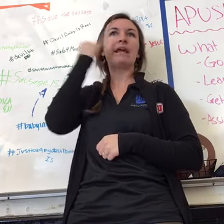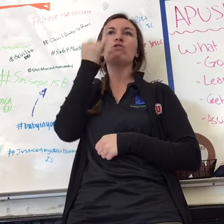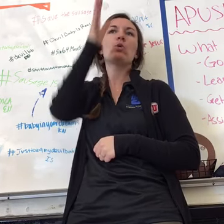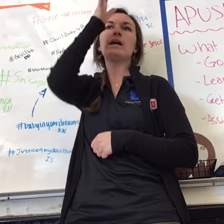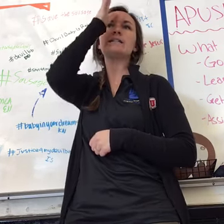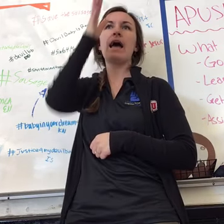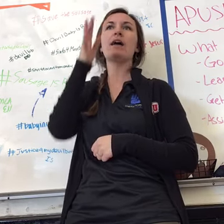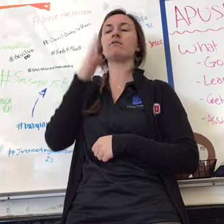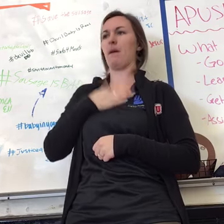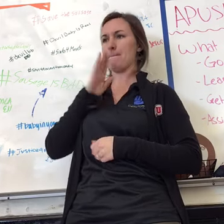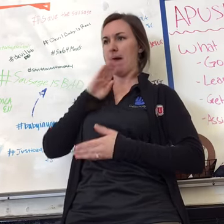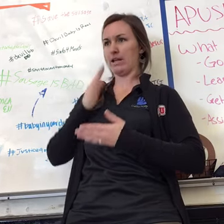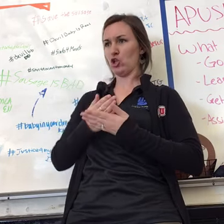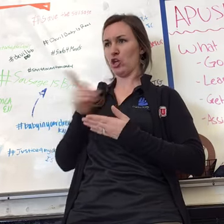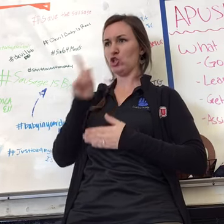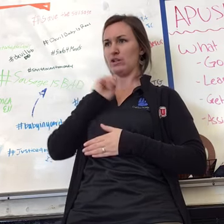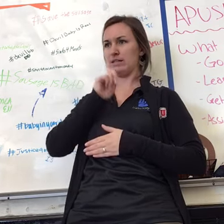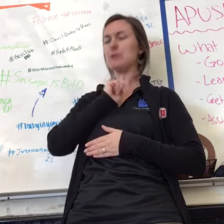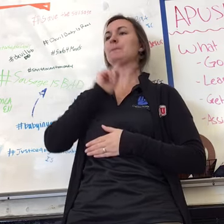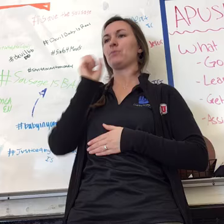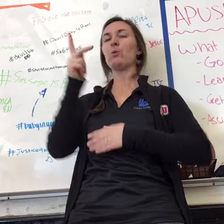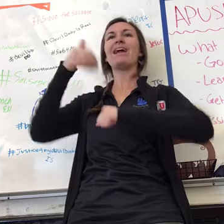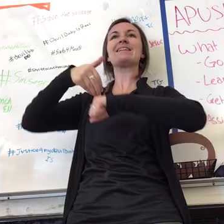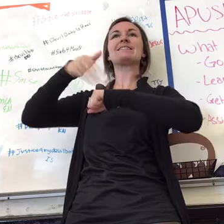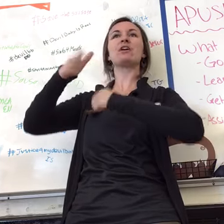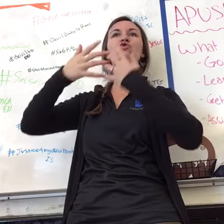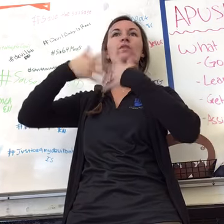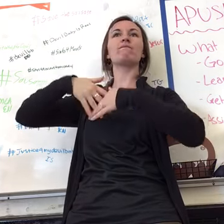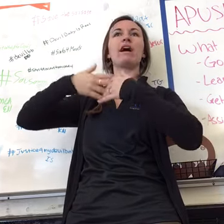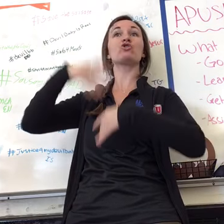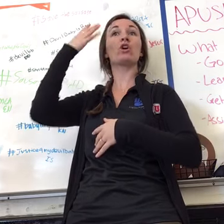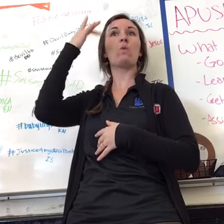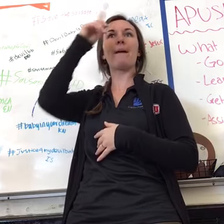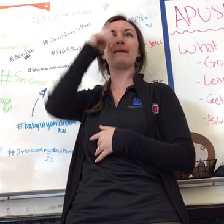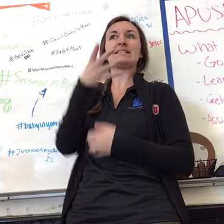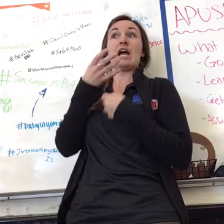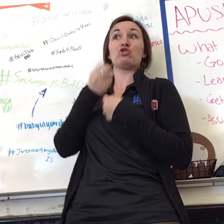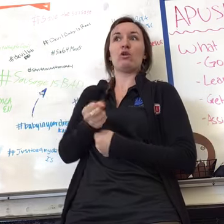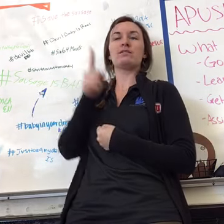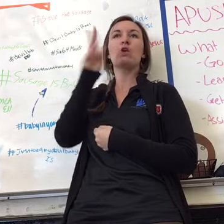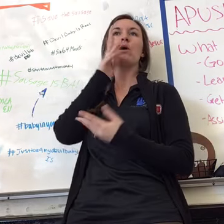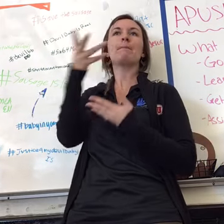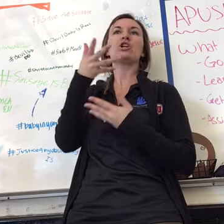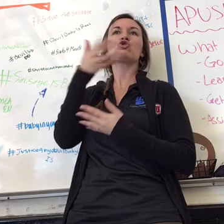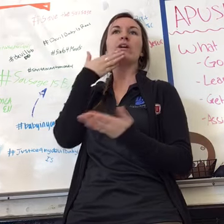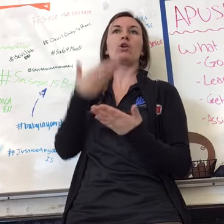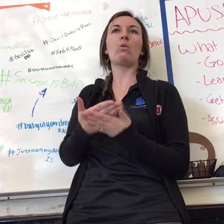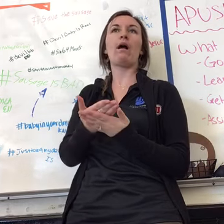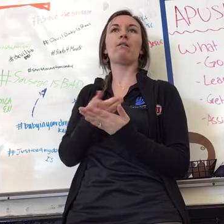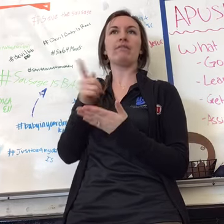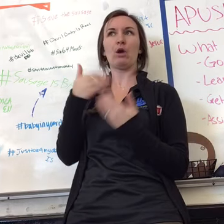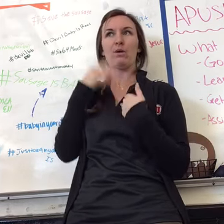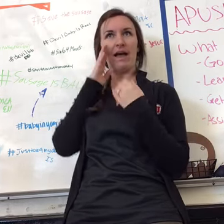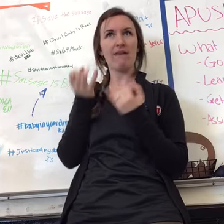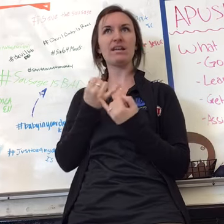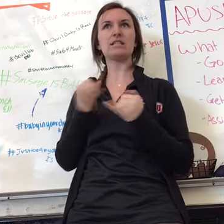factories, is because they could trust that they would be treated well and that they would be just like a father to those girls as if they were